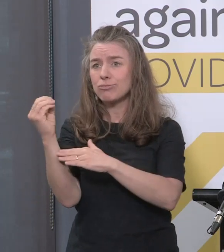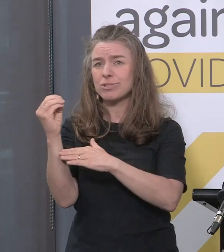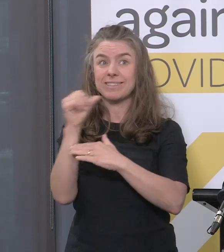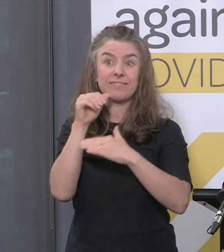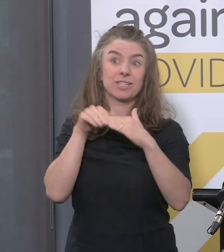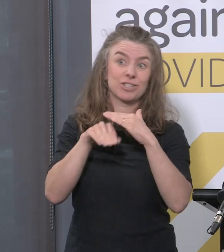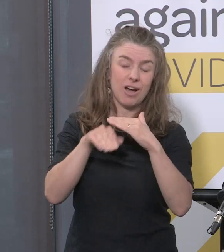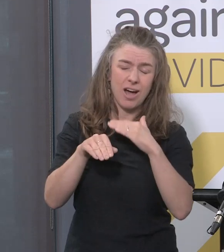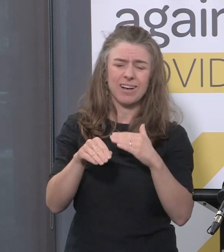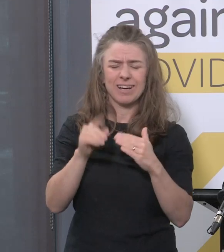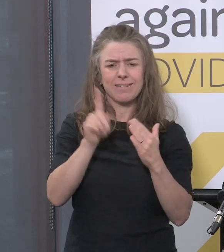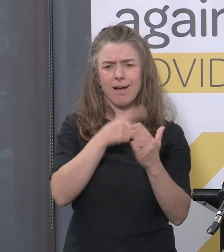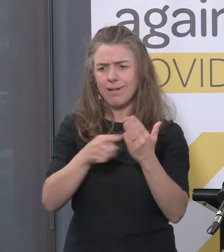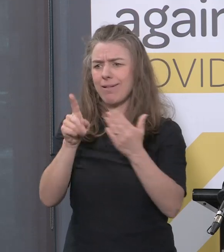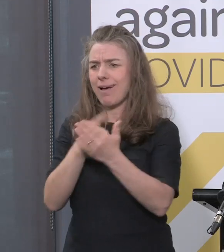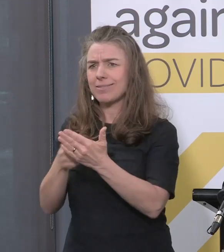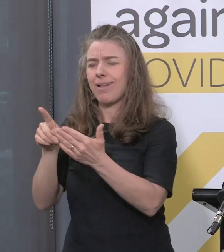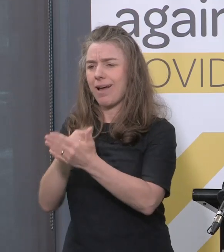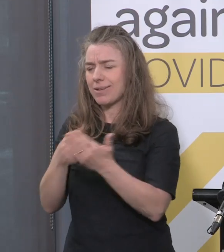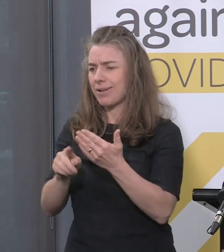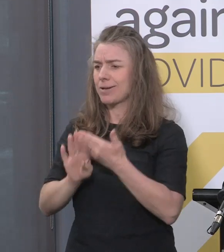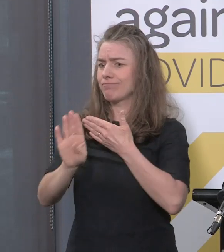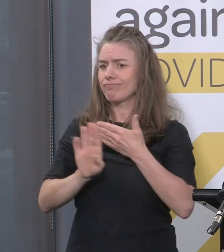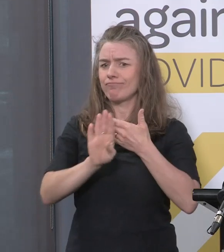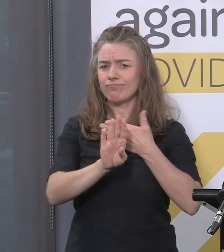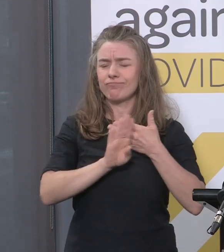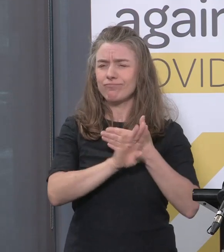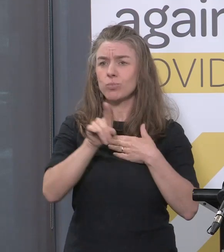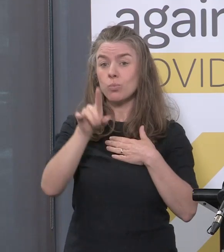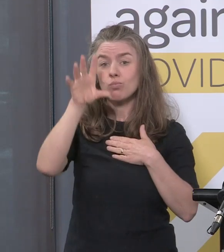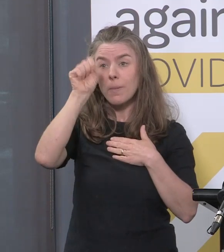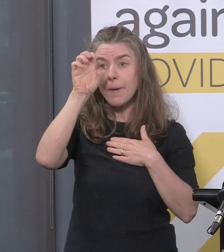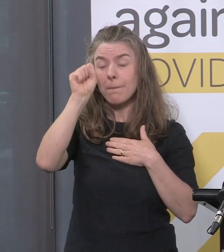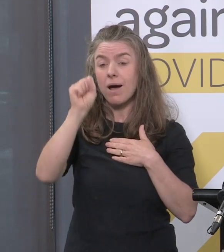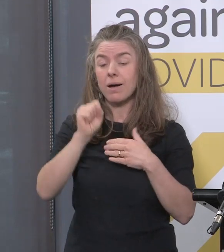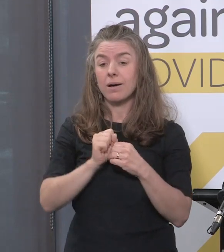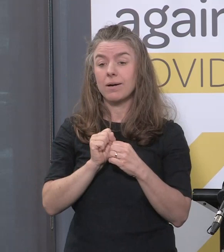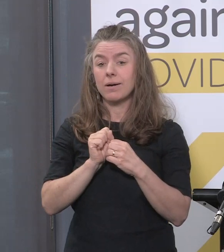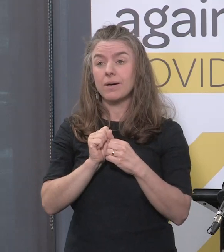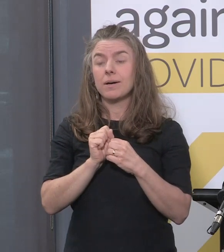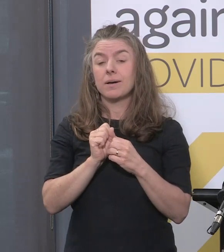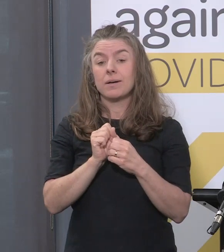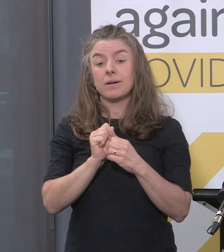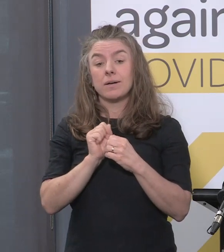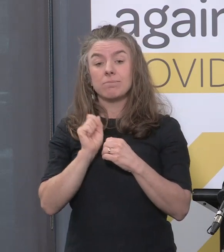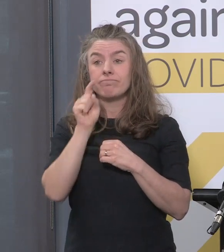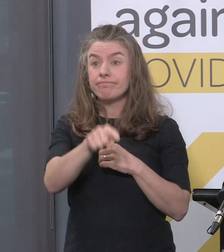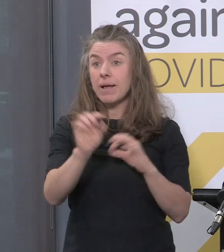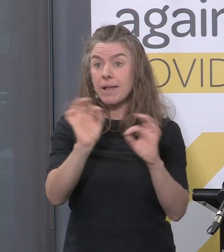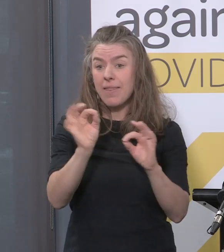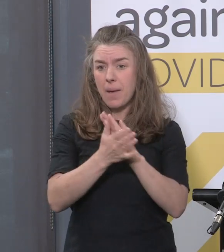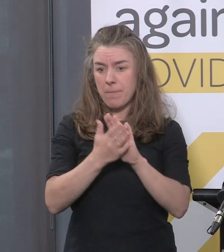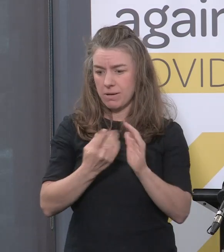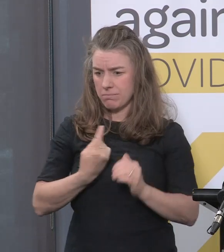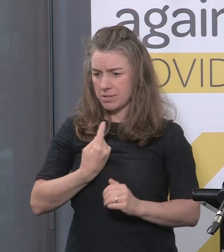indoors. And it's important to remember that self-isolation or not attending those gatherings does not mean social